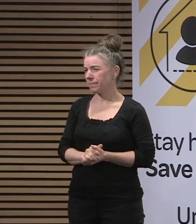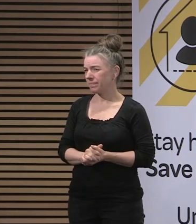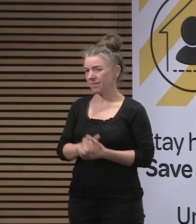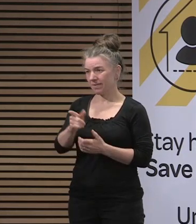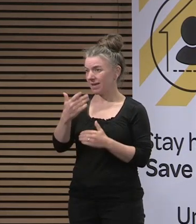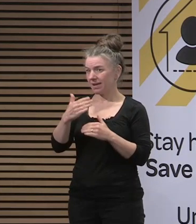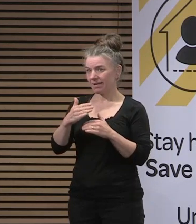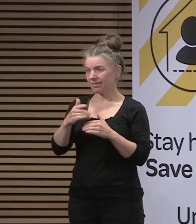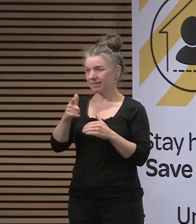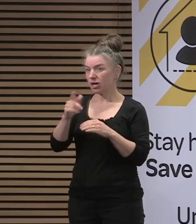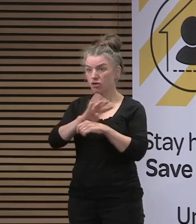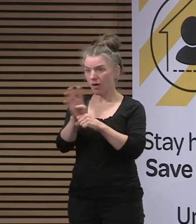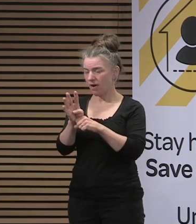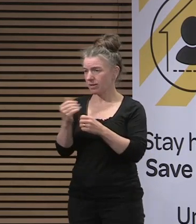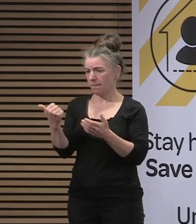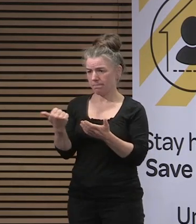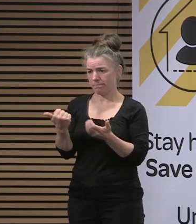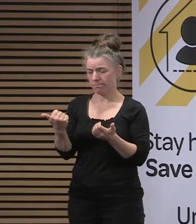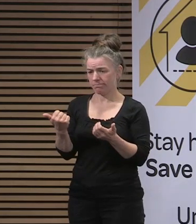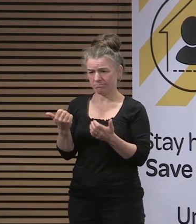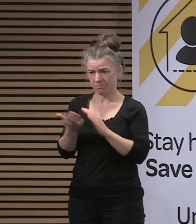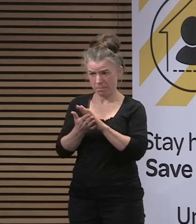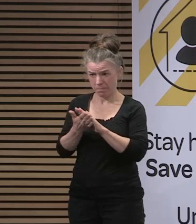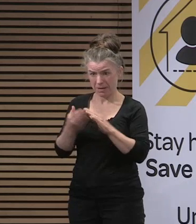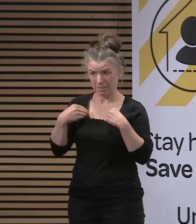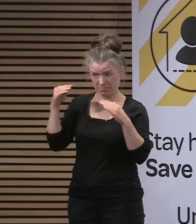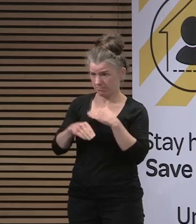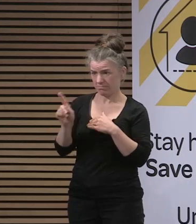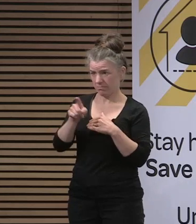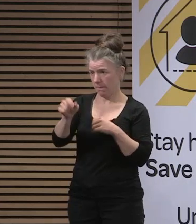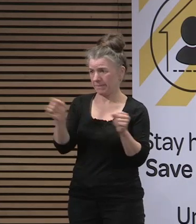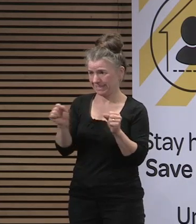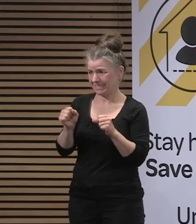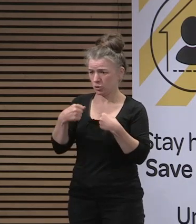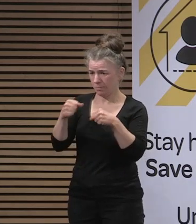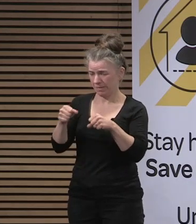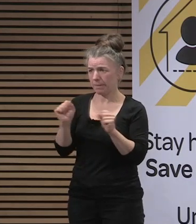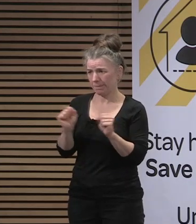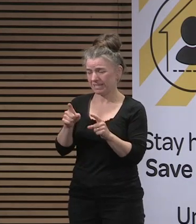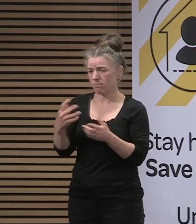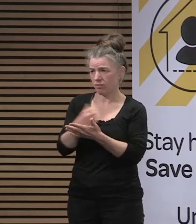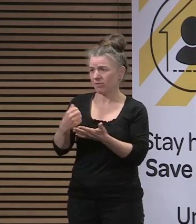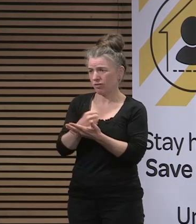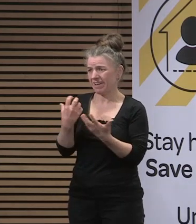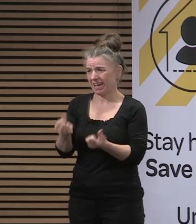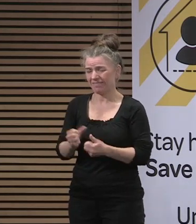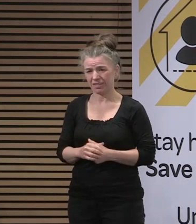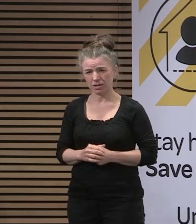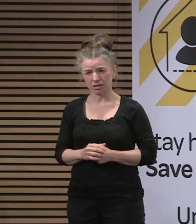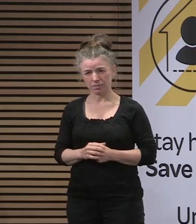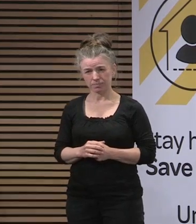experienced a downturn through COVID-19. And so that's why I want to come back with some specific advice. Are you anticipating a spike